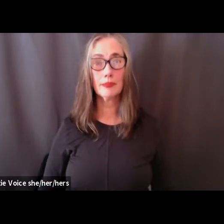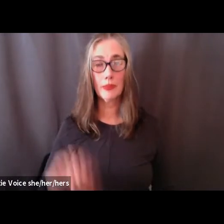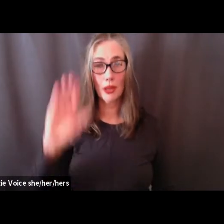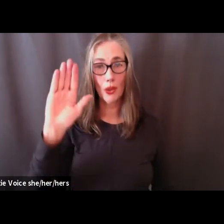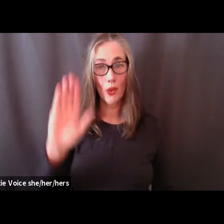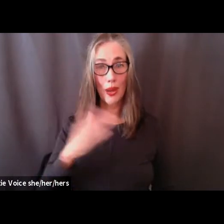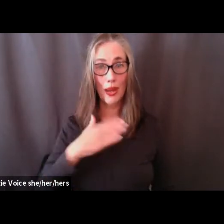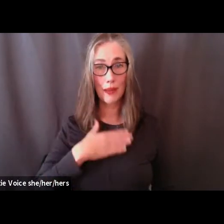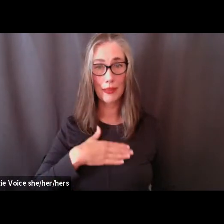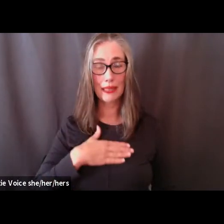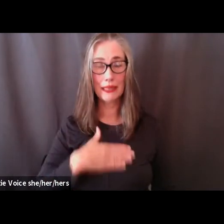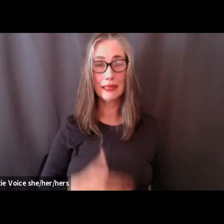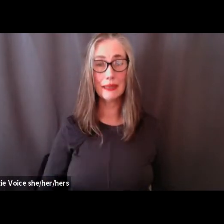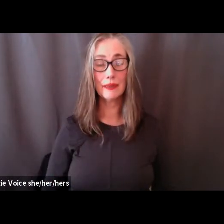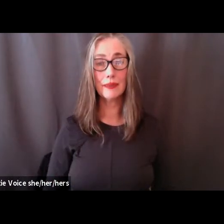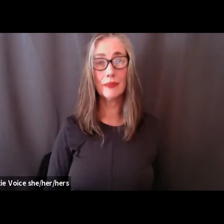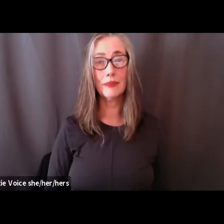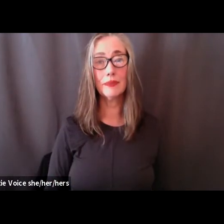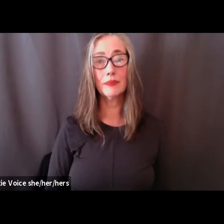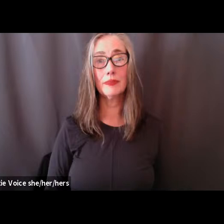please.